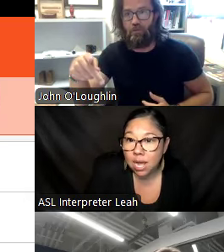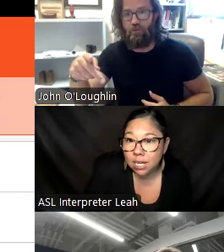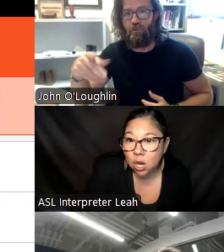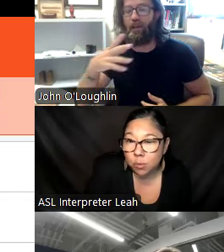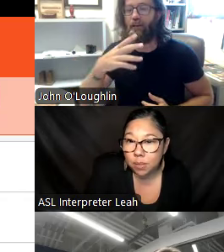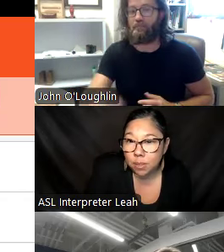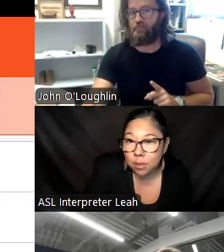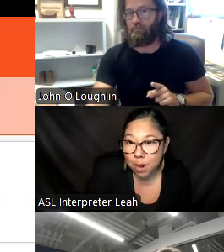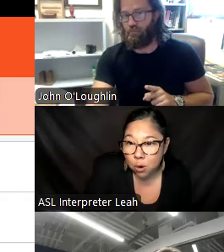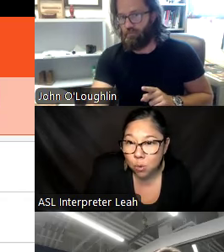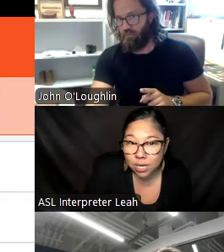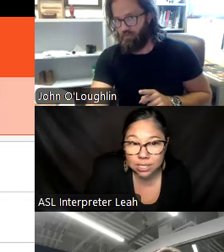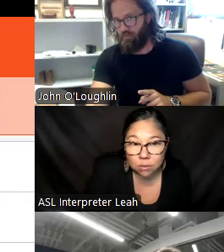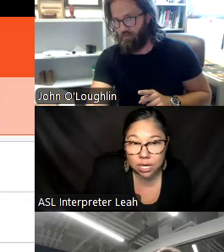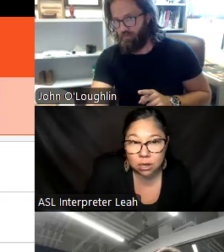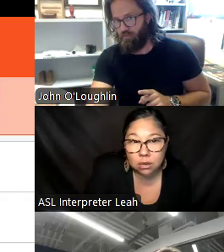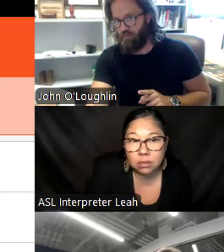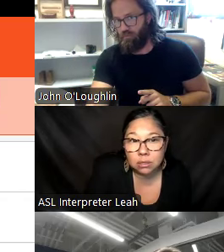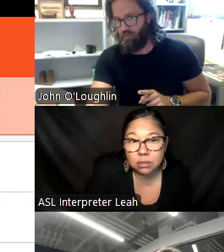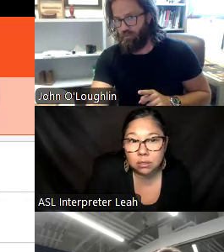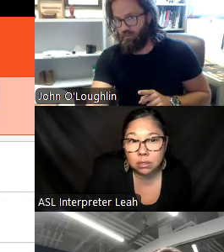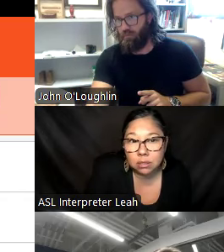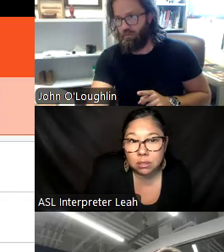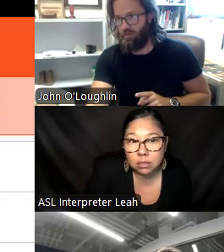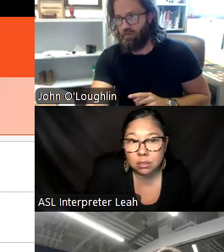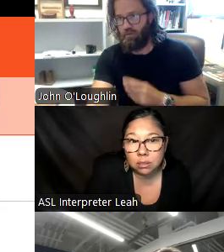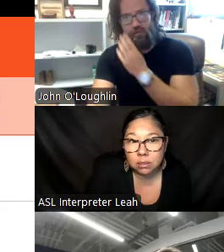go ahead and open the PowerPoints right here.